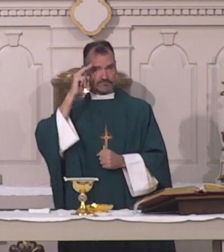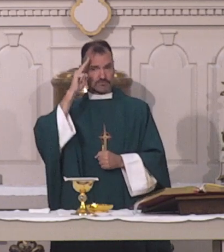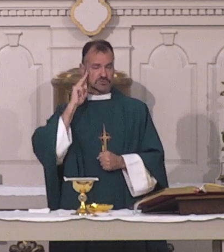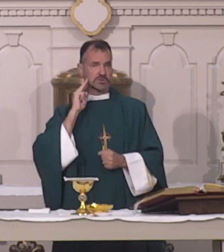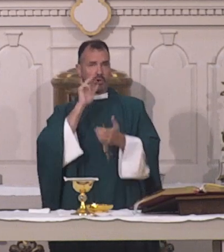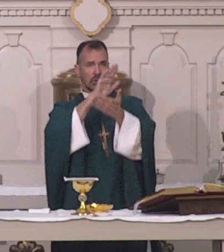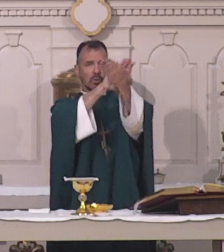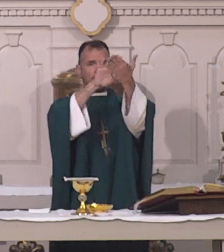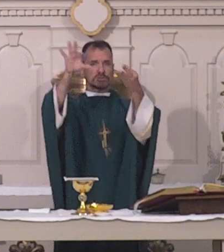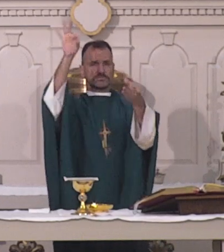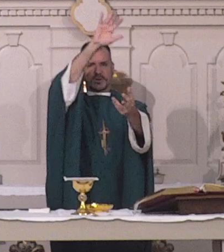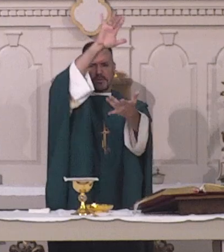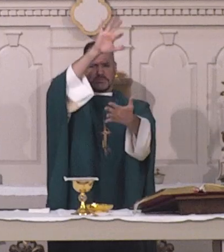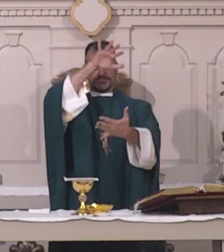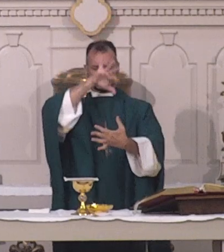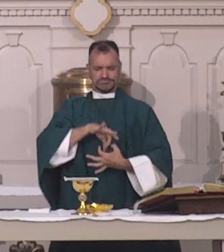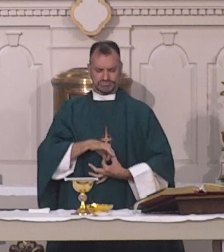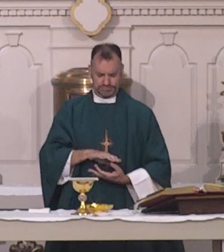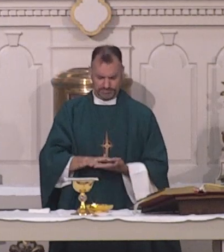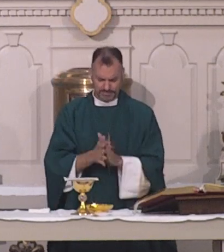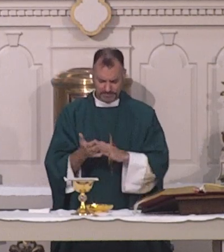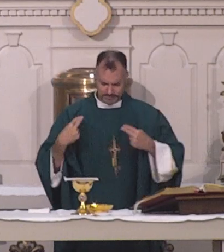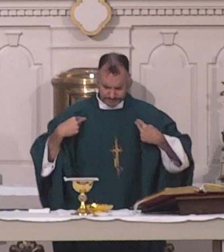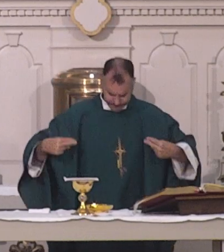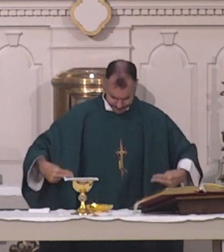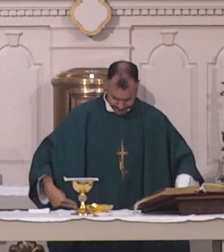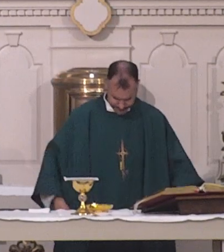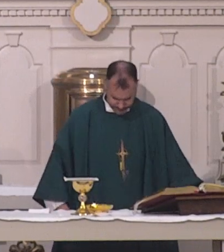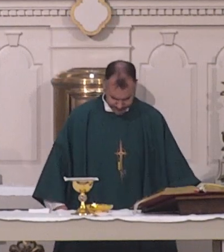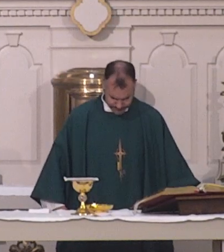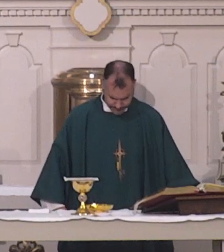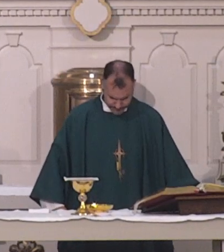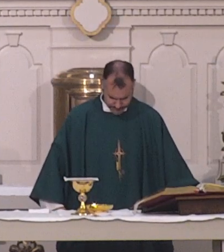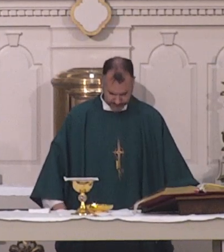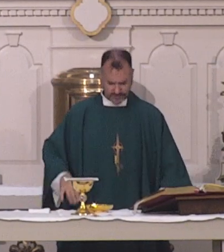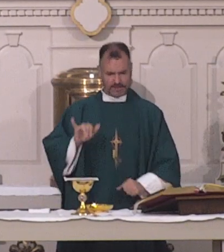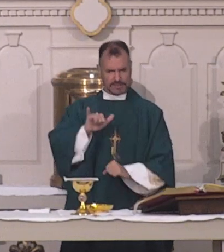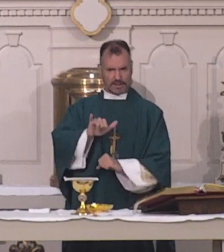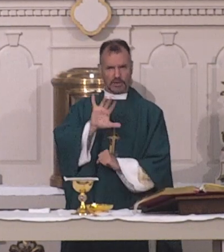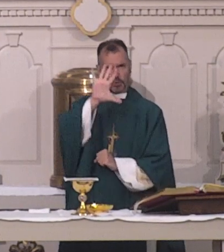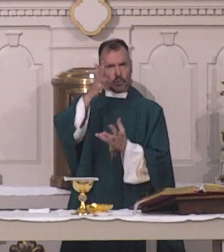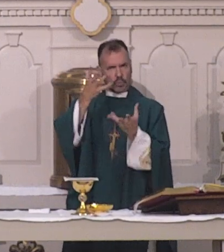incarnate by the Holy Spirit and born of the Virgin.